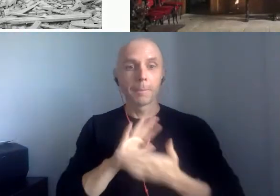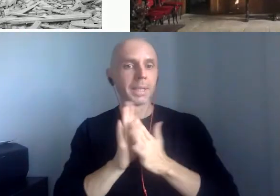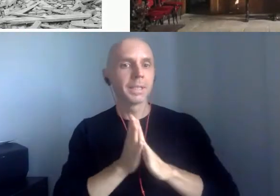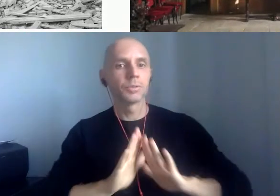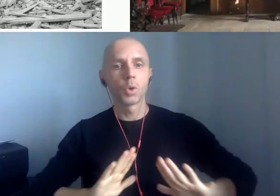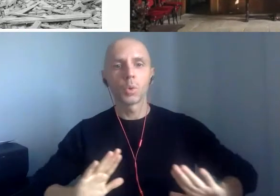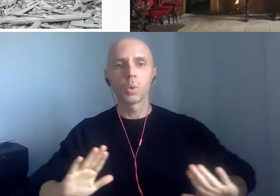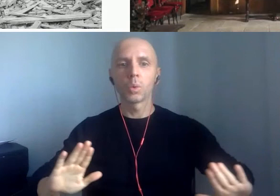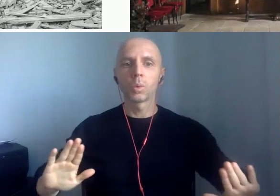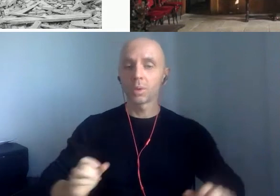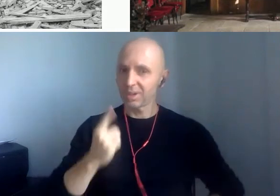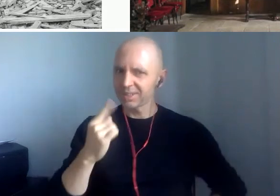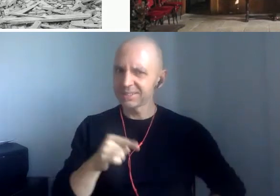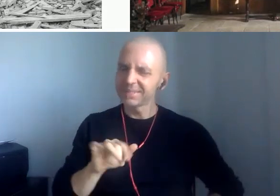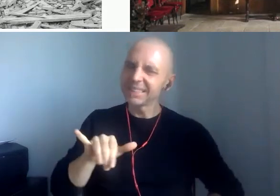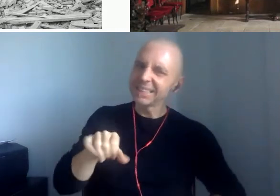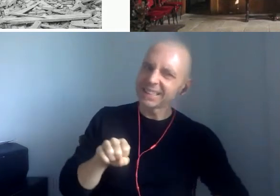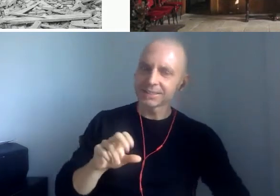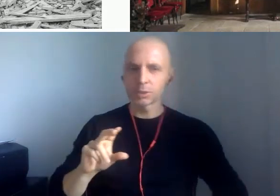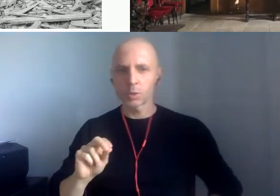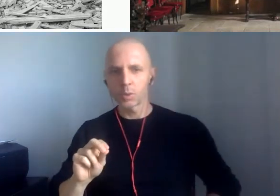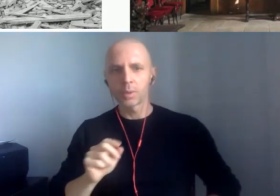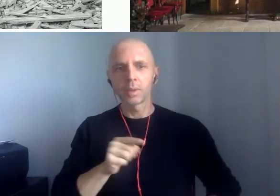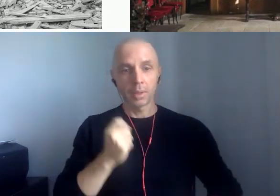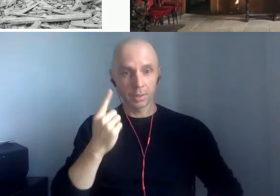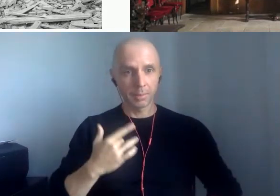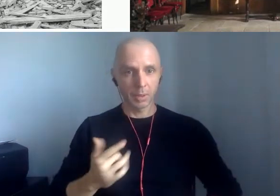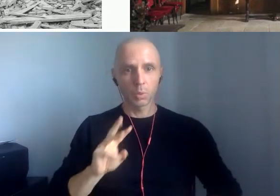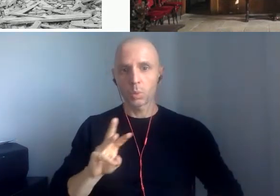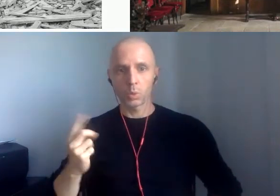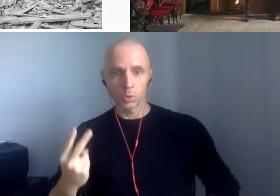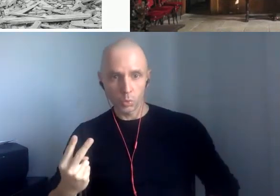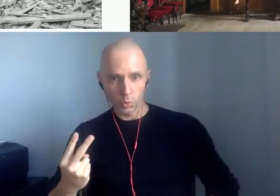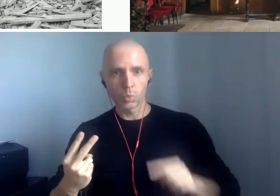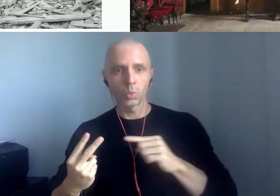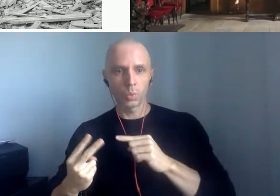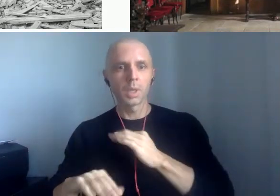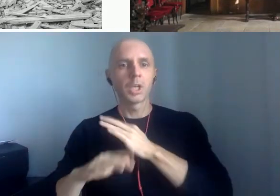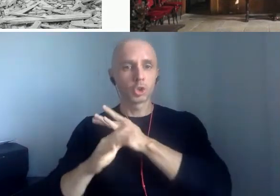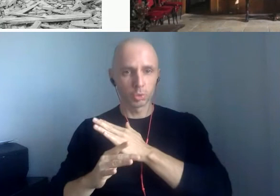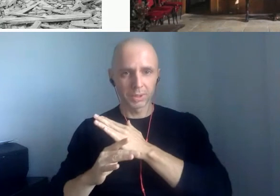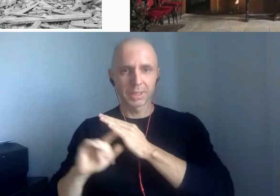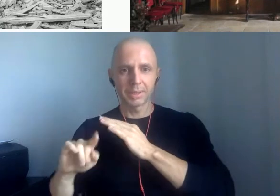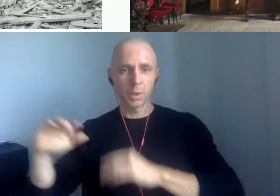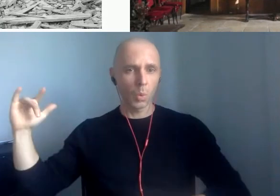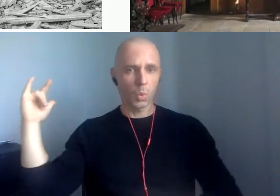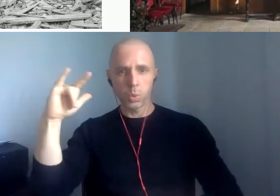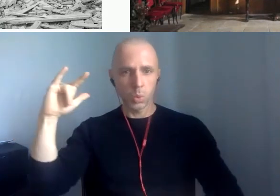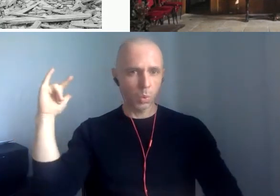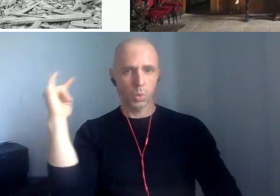the front line during World War II. The Luftwaffe were overhead every night on their way to bomb London. We were right on the flight path, so you'd hear